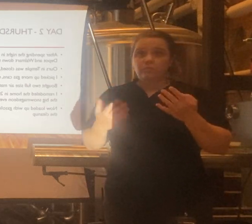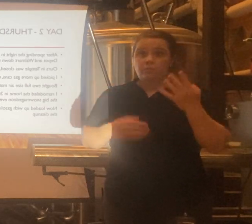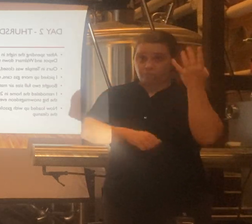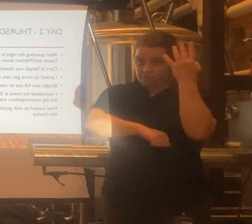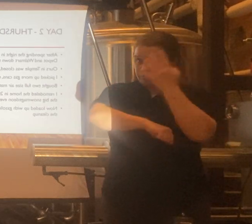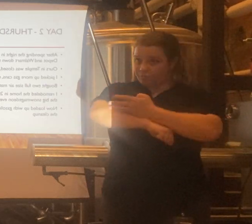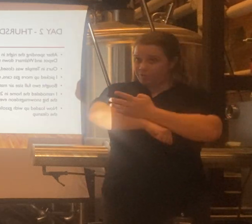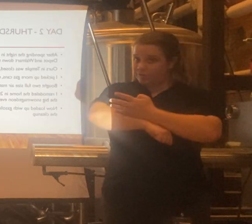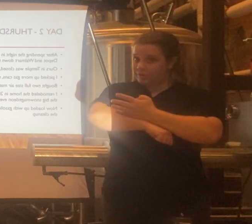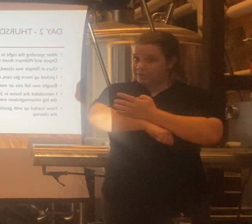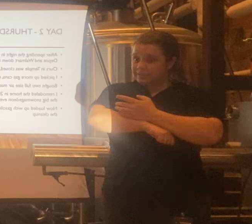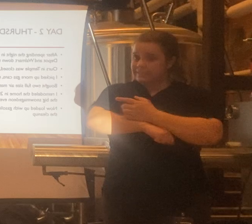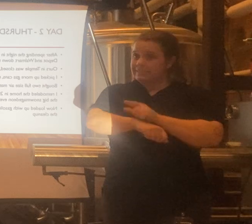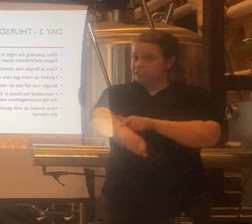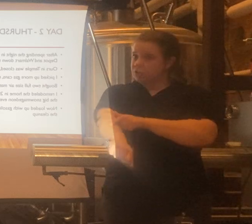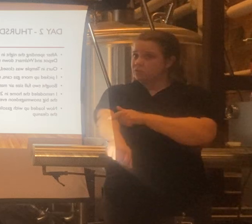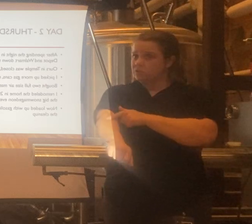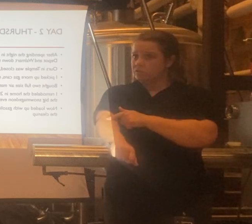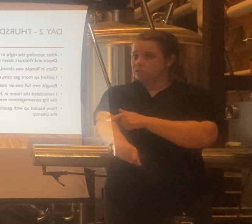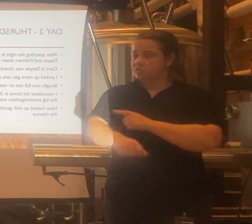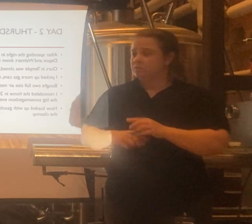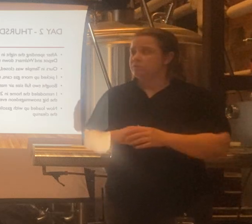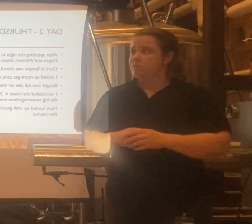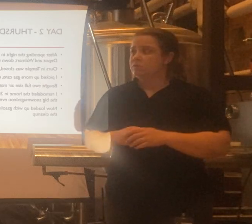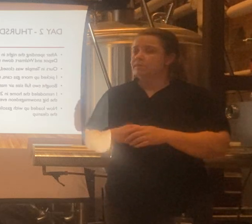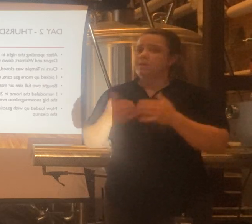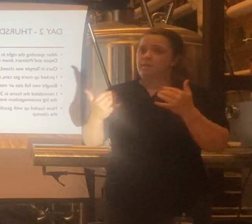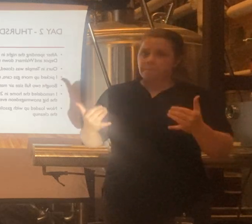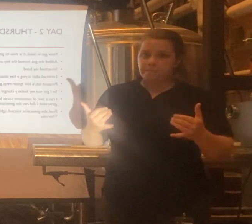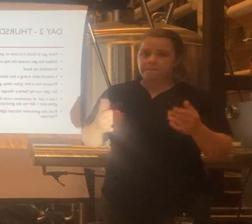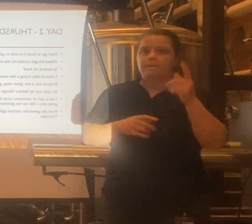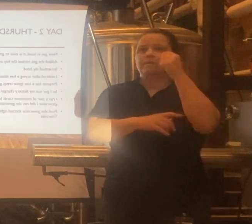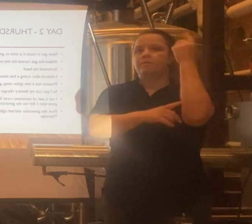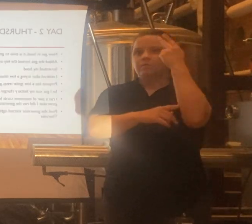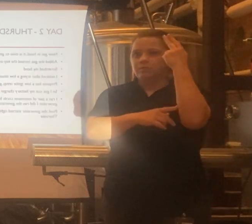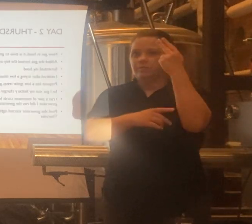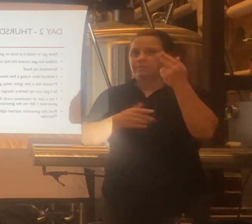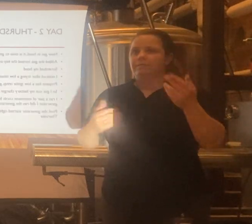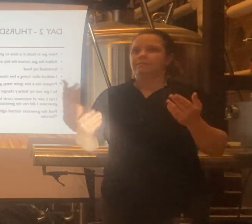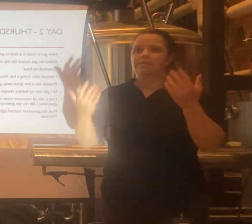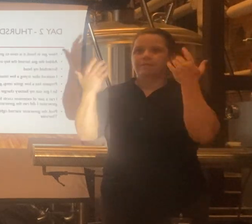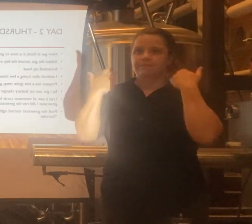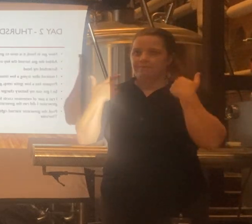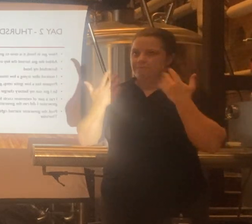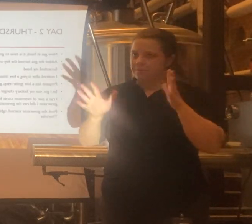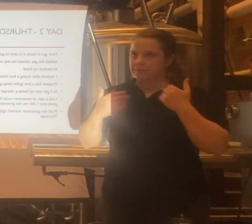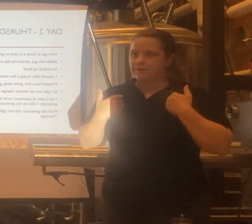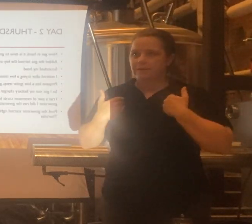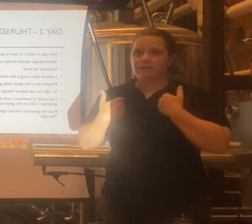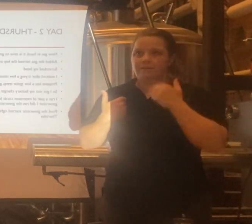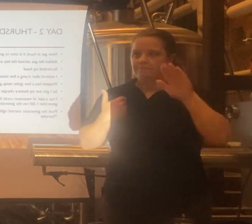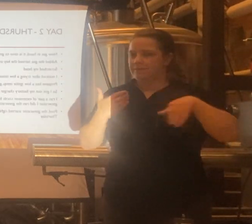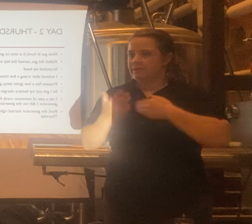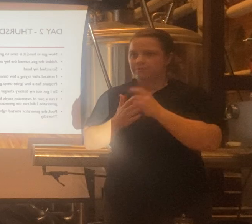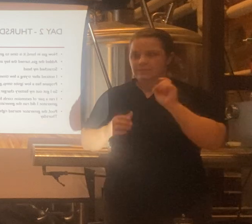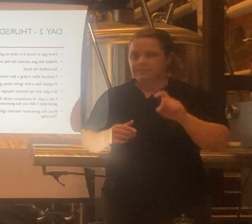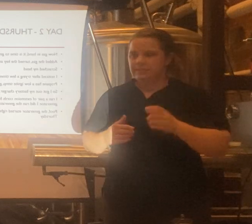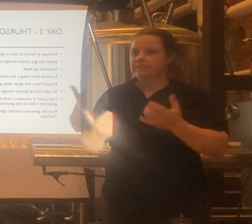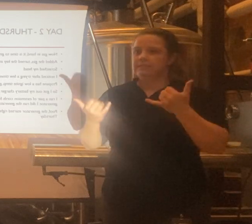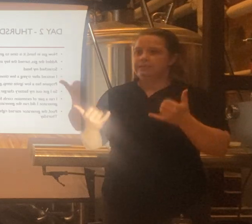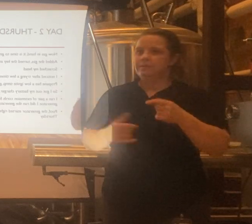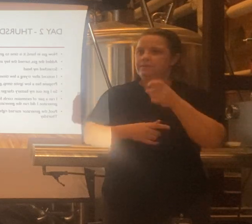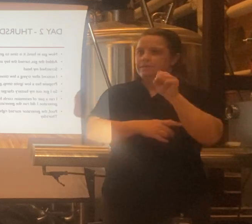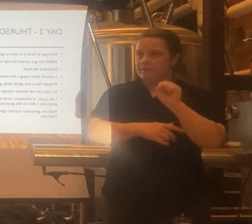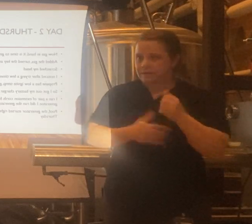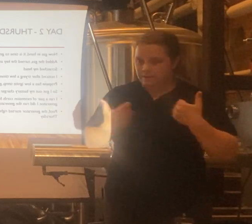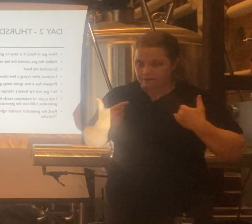time. So now I'm loaded up with everything I need on Thursday. So back to the house I go. And now gas in hand. Turned